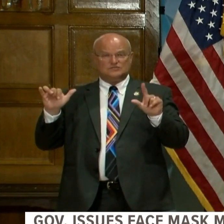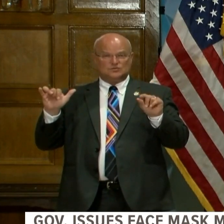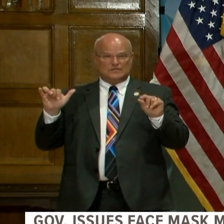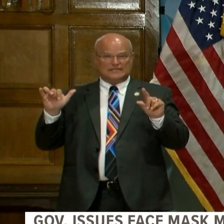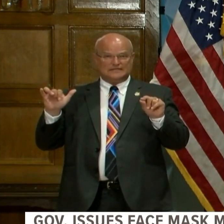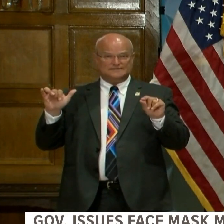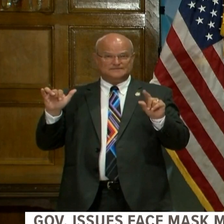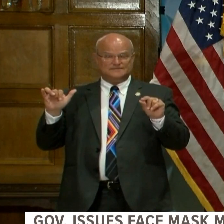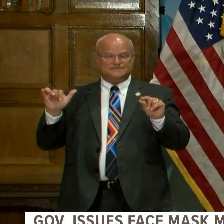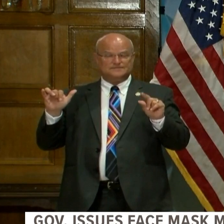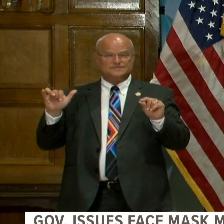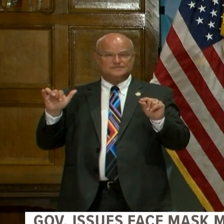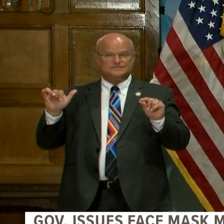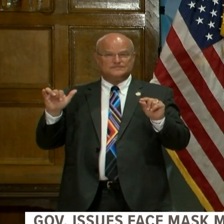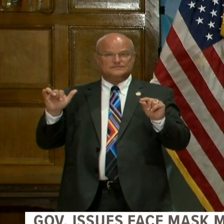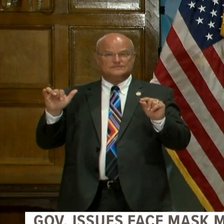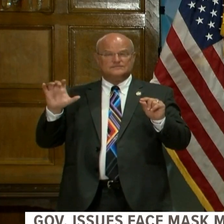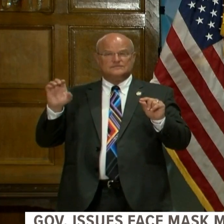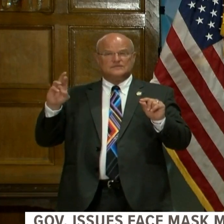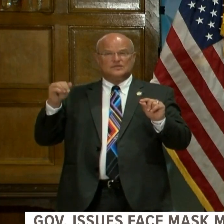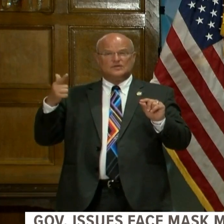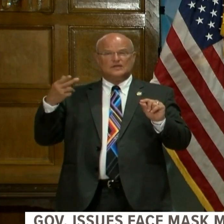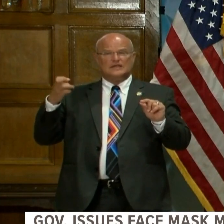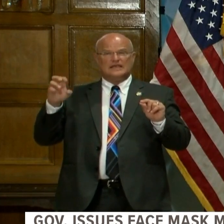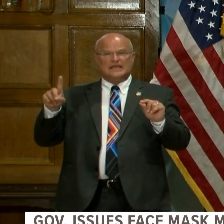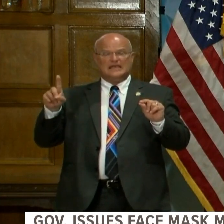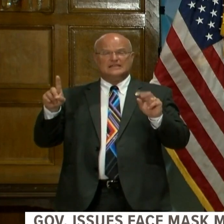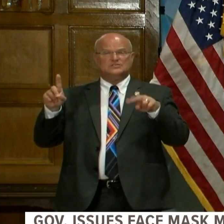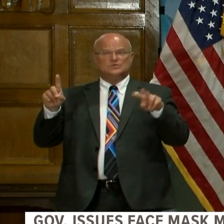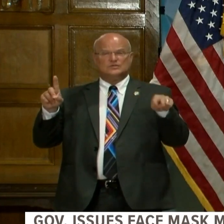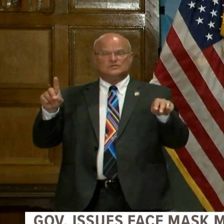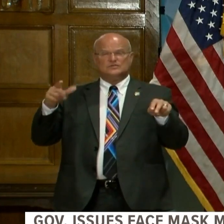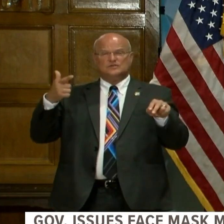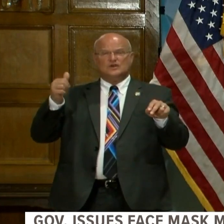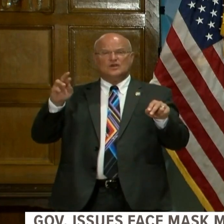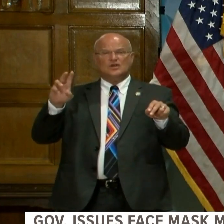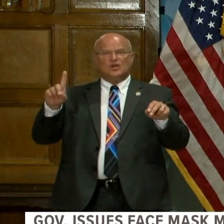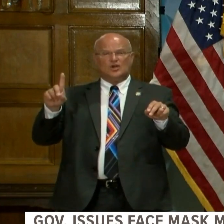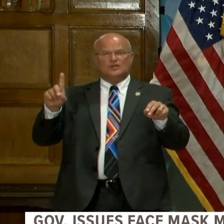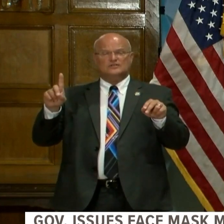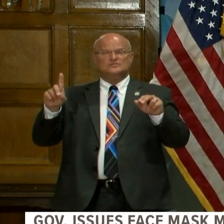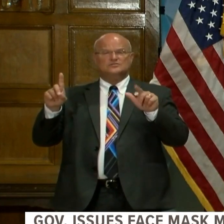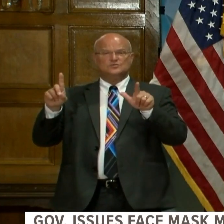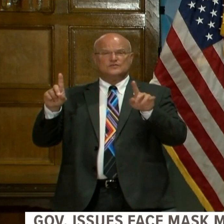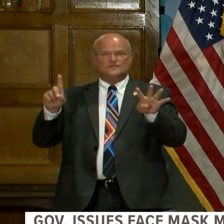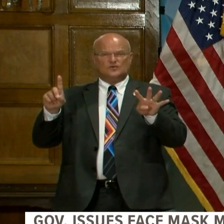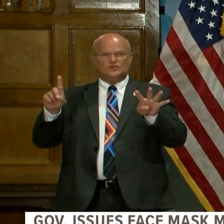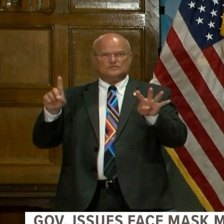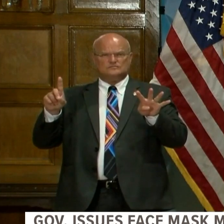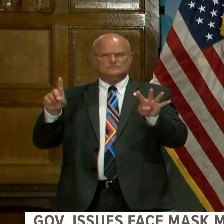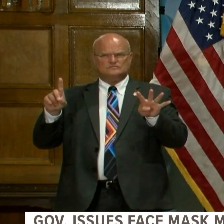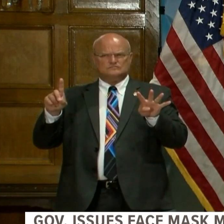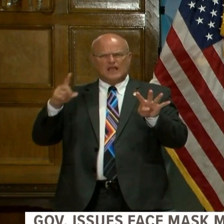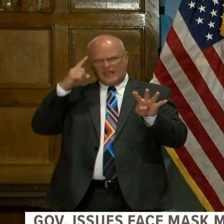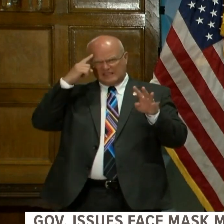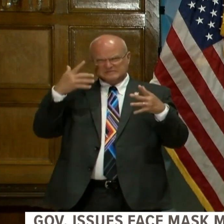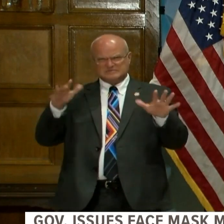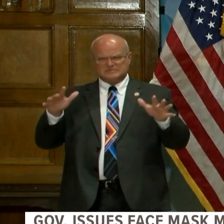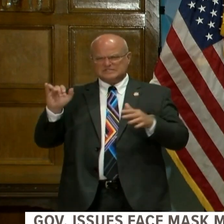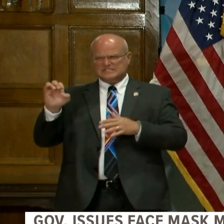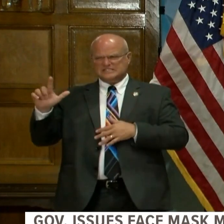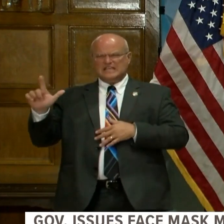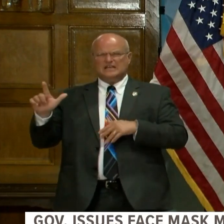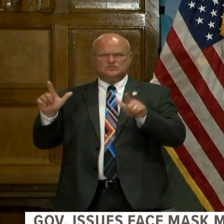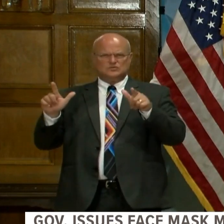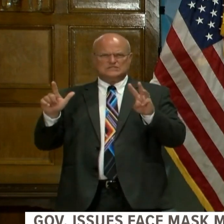20. And then Craighead County with 22, Garland County with 24. I believe I covered them all there. Yell County